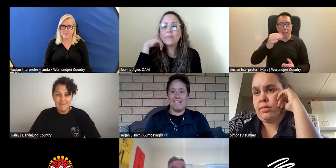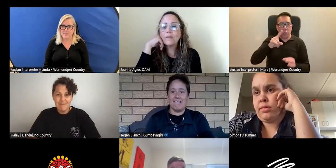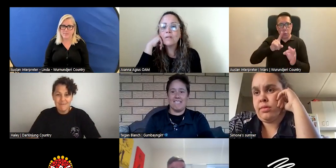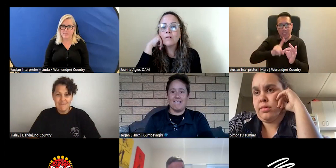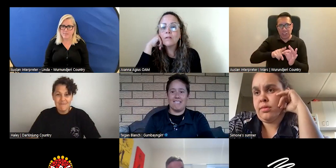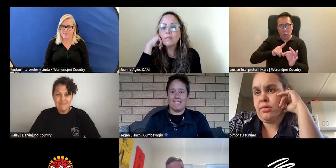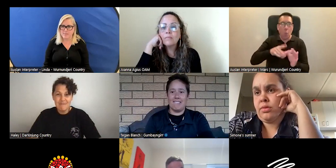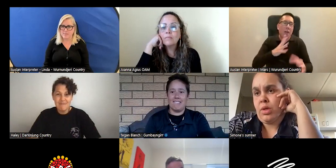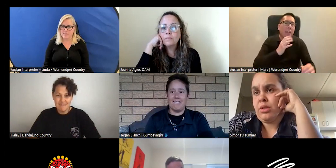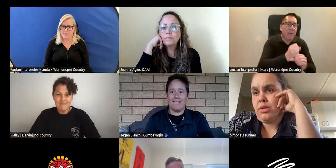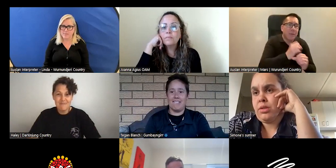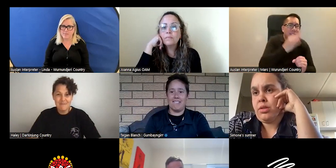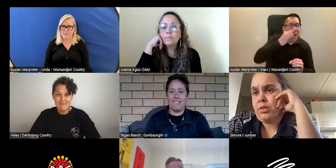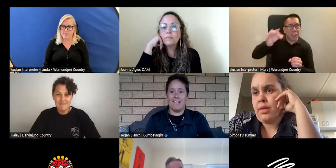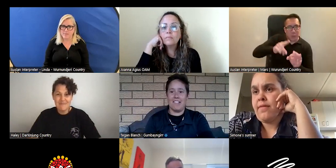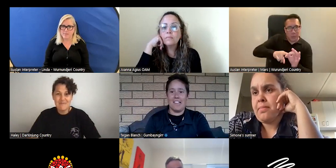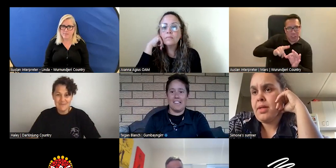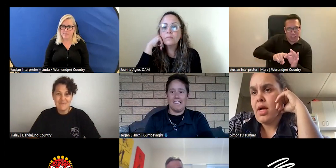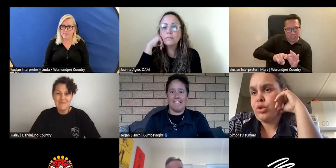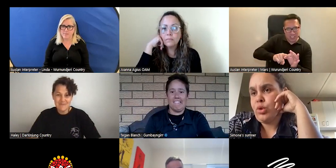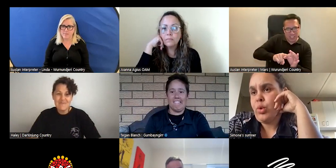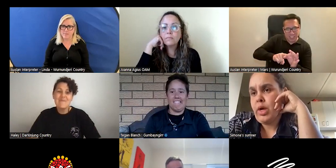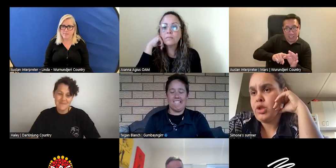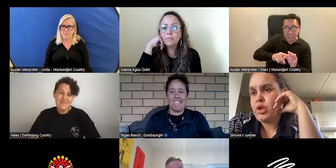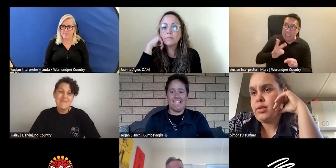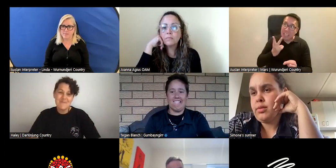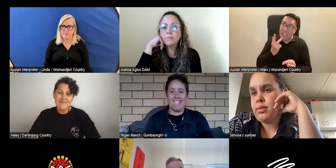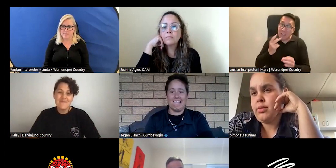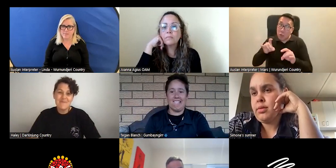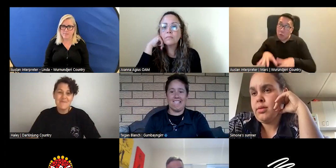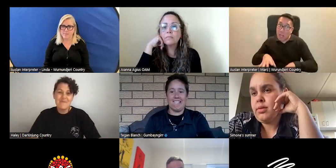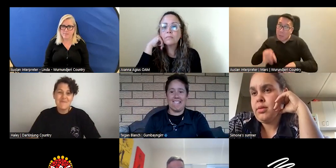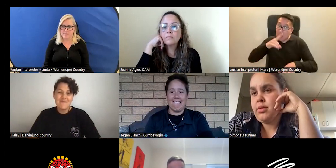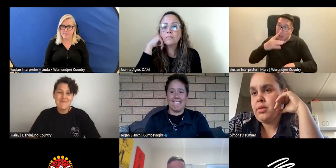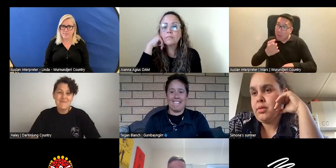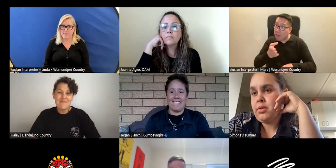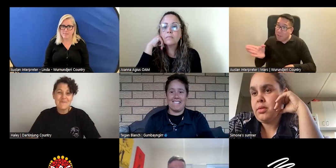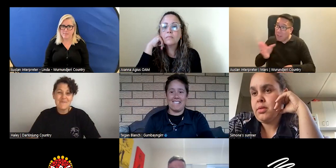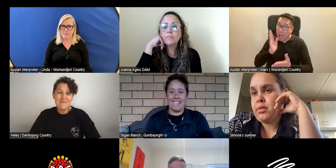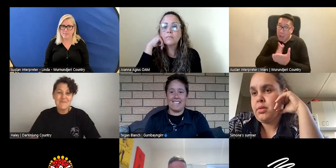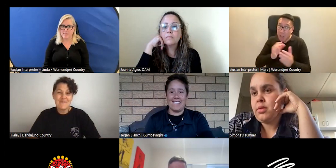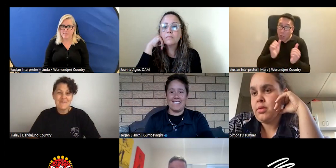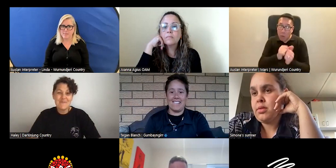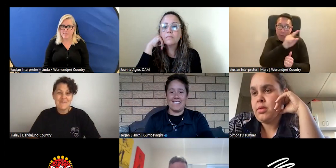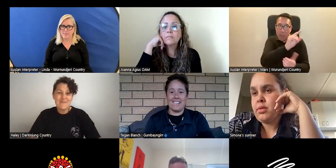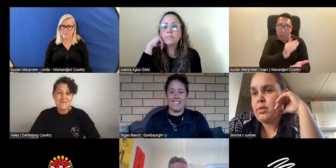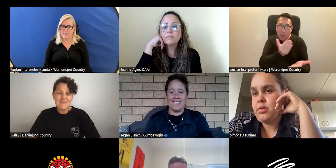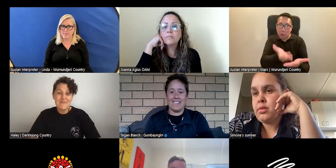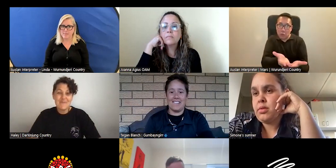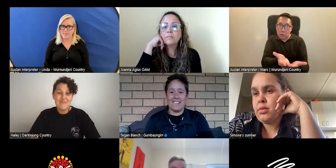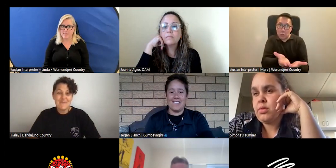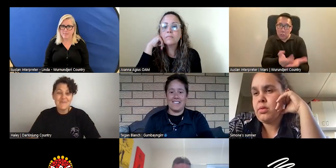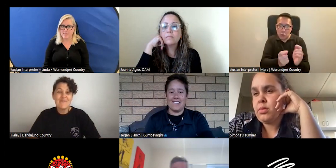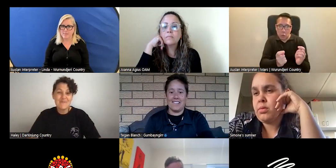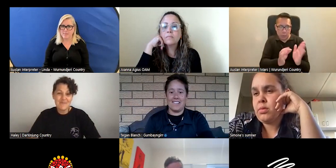well, the government's trying to ask a question on if the Australian population do agree with what they're proposing in the alteration.